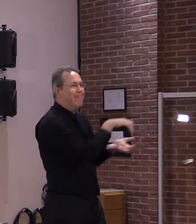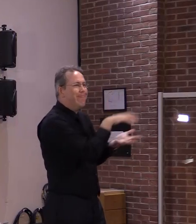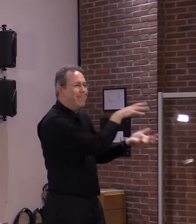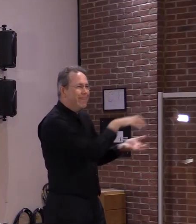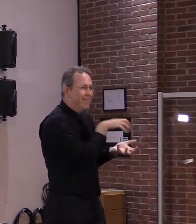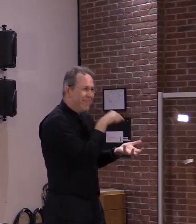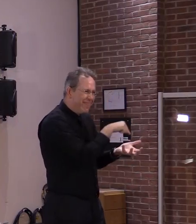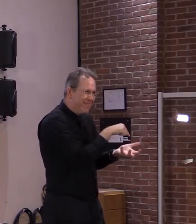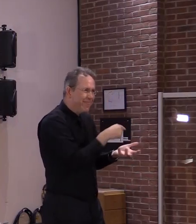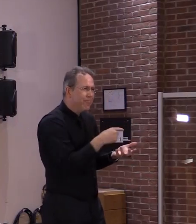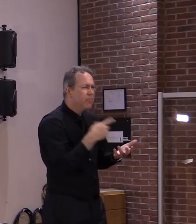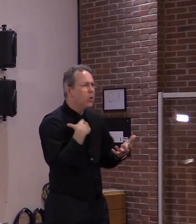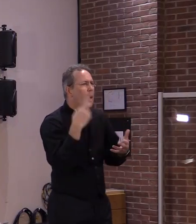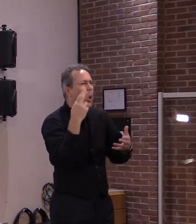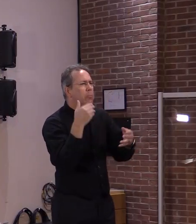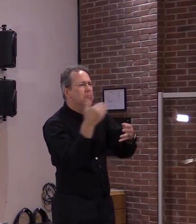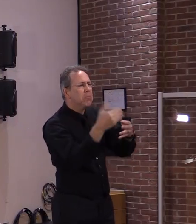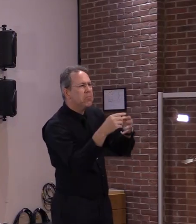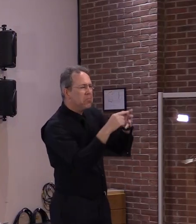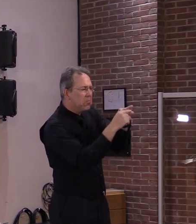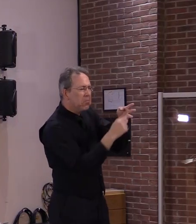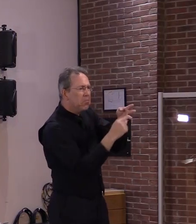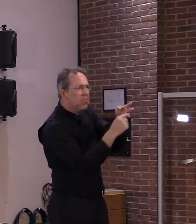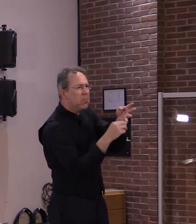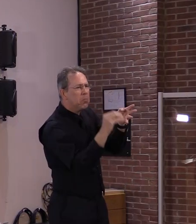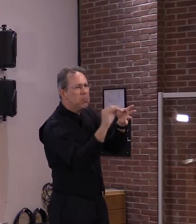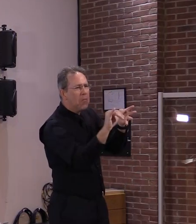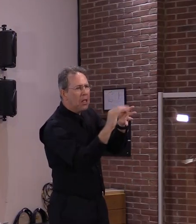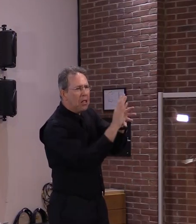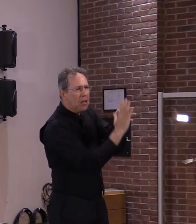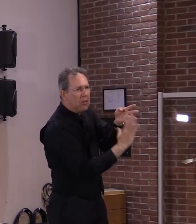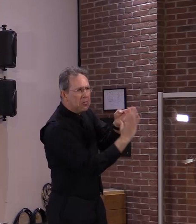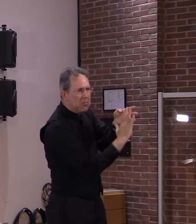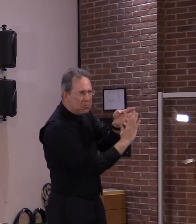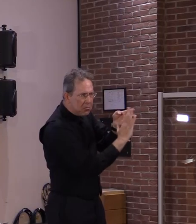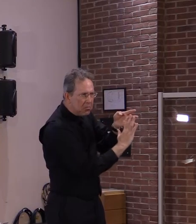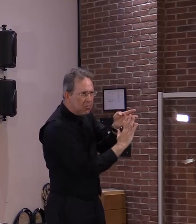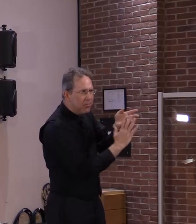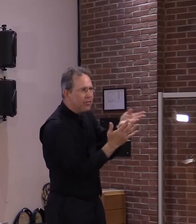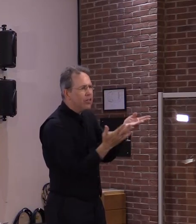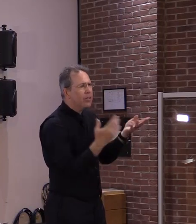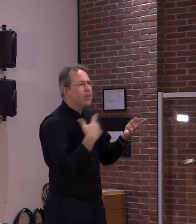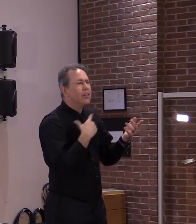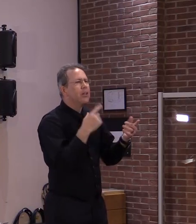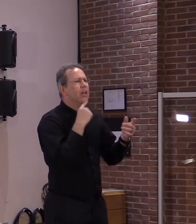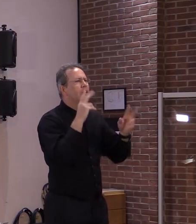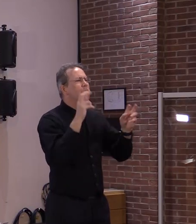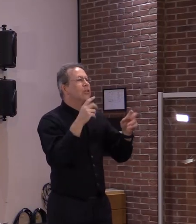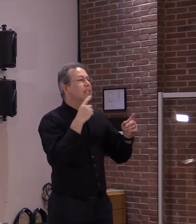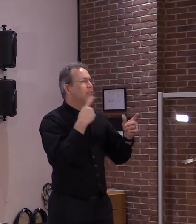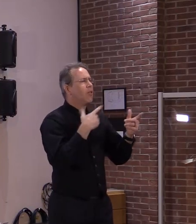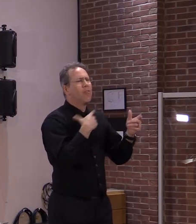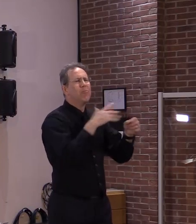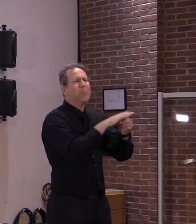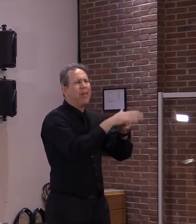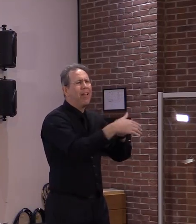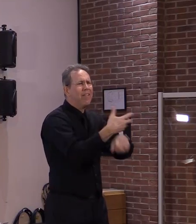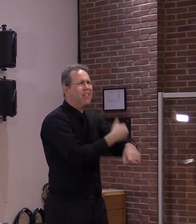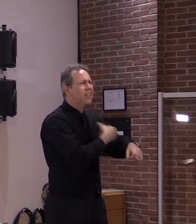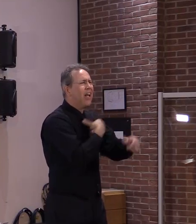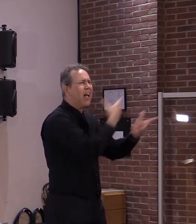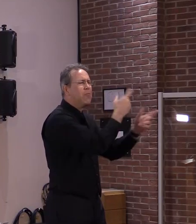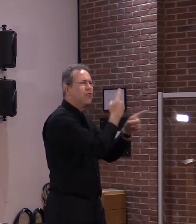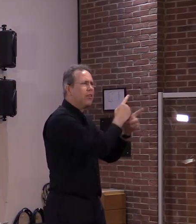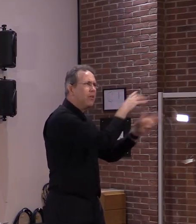later in the course of the month, and that won't be as much of an issue, because we'll have gotten through this last set of